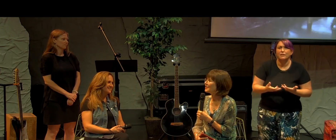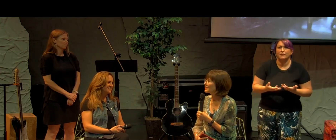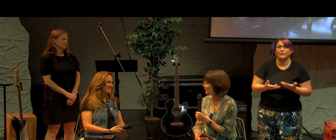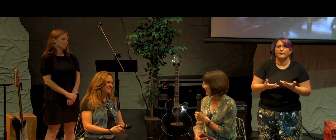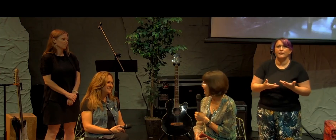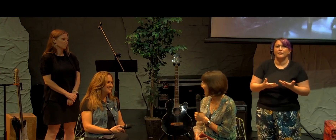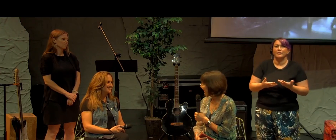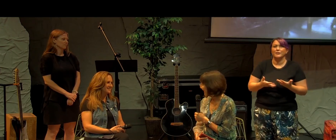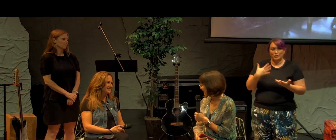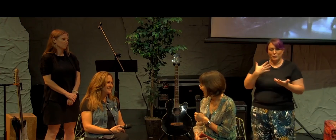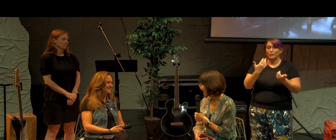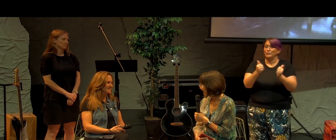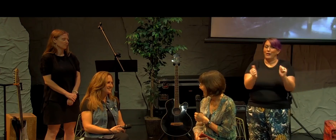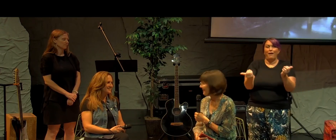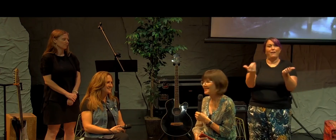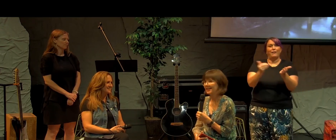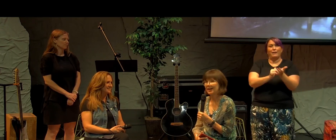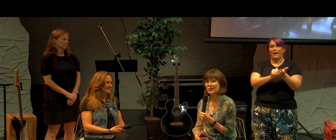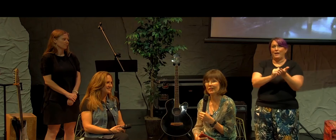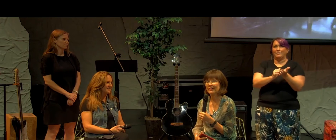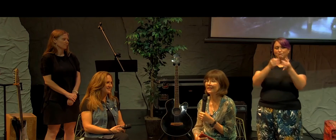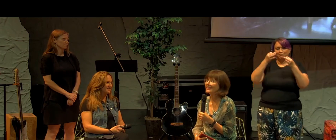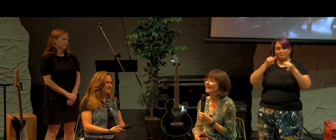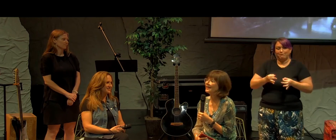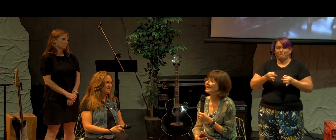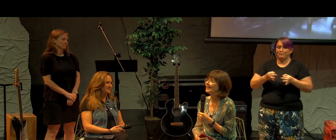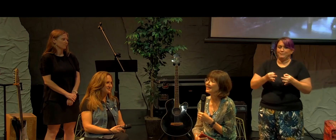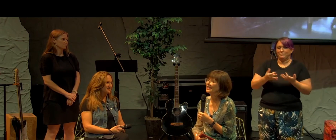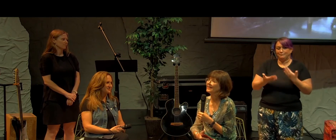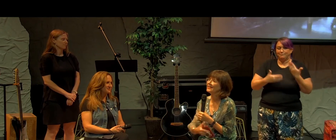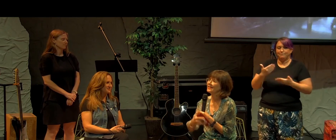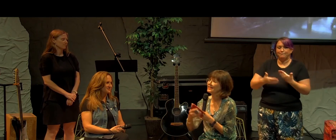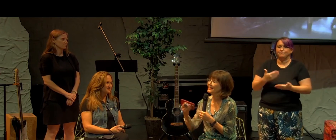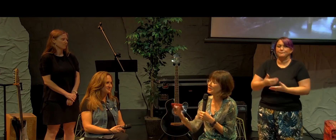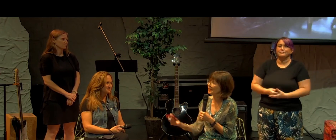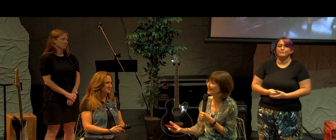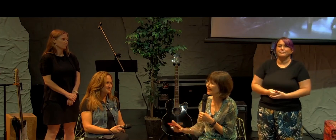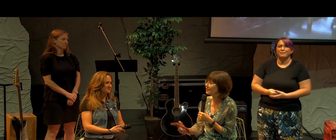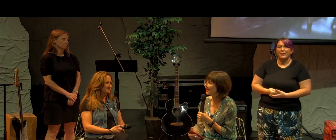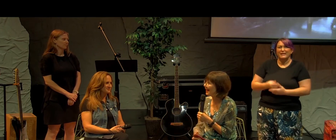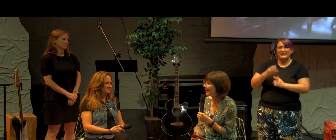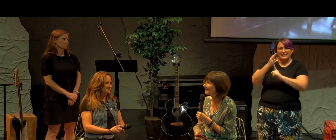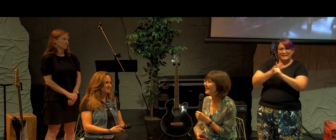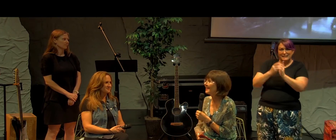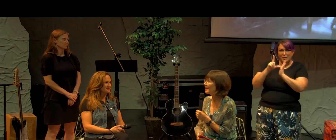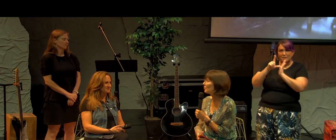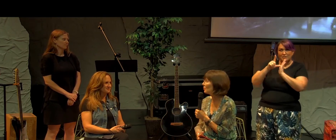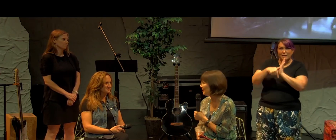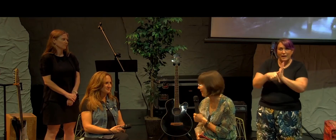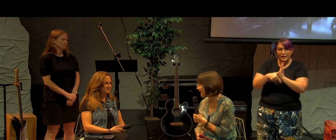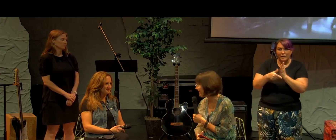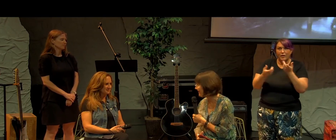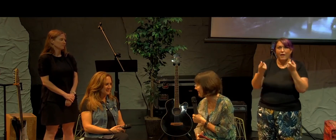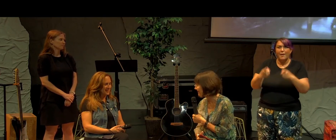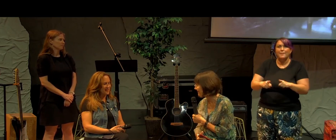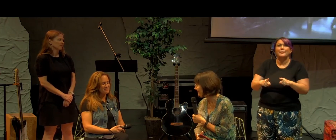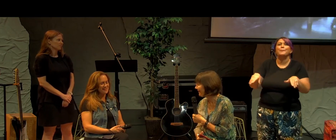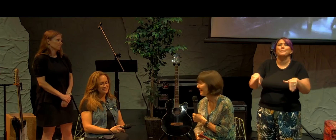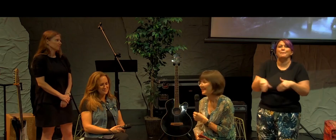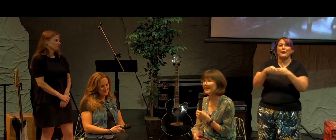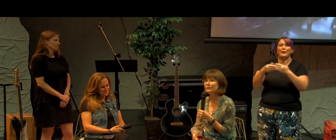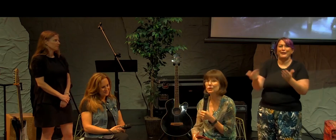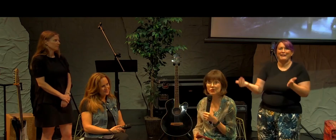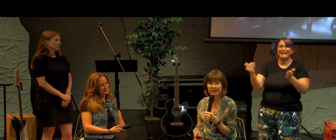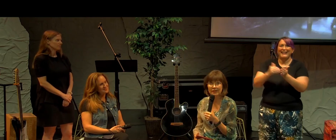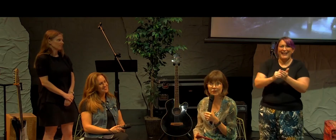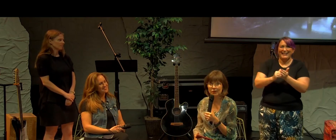And so they tried again, right? They decided to try again. 6 months after that, they get remarried. They